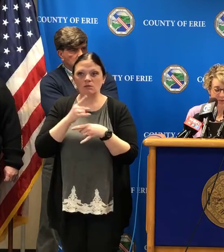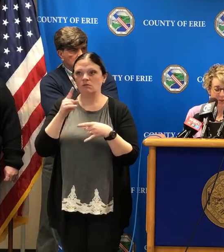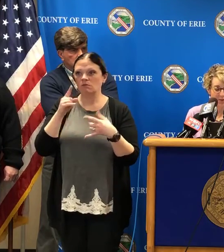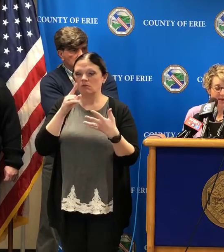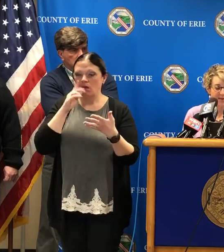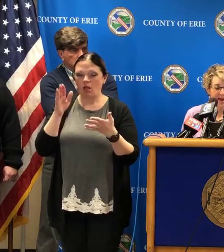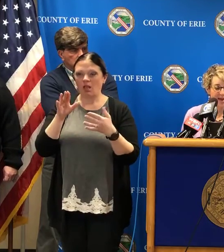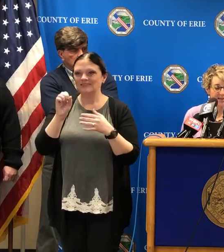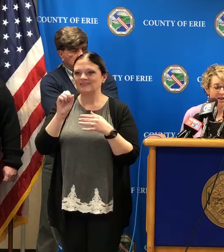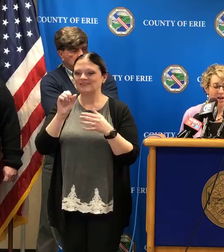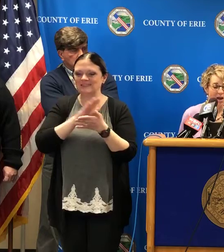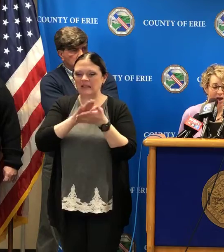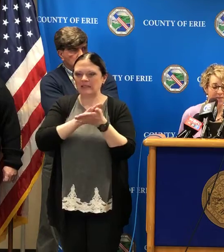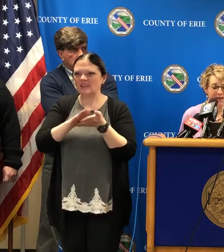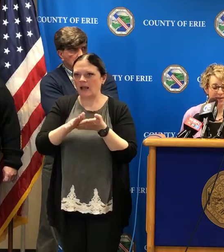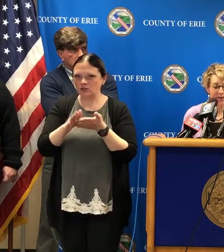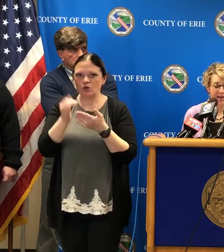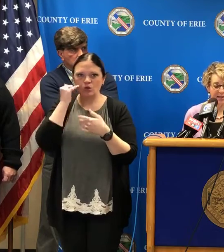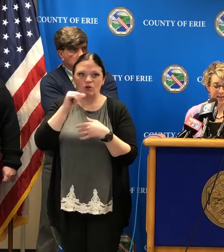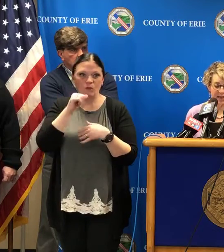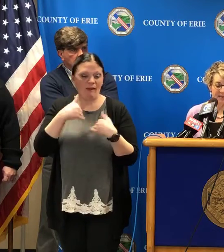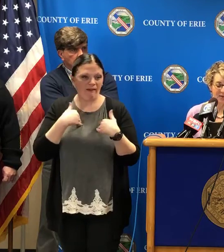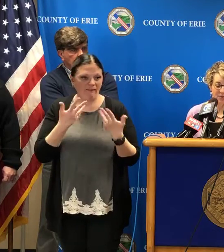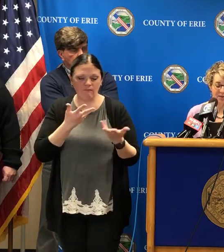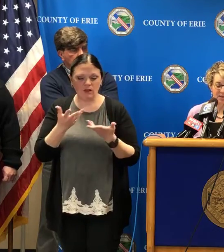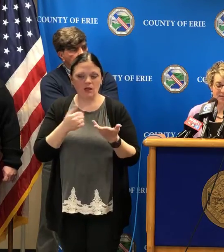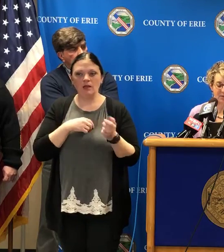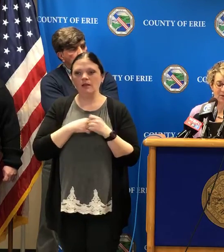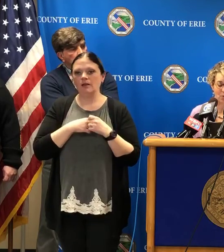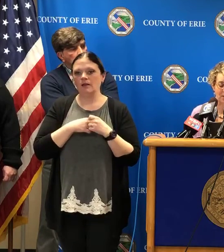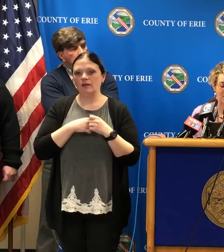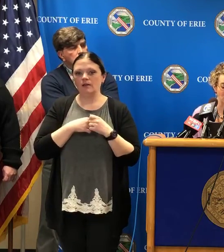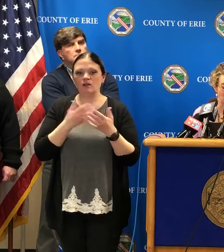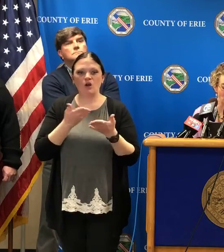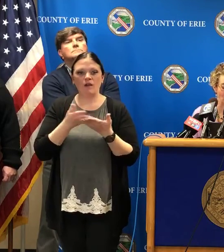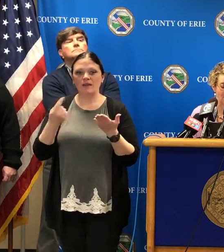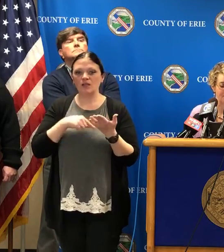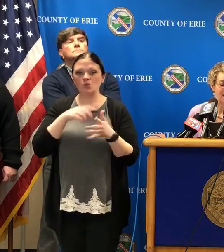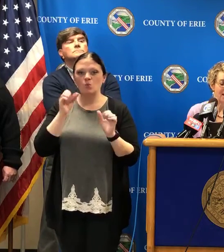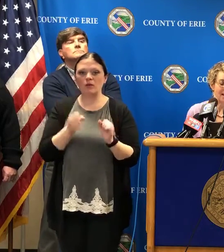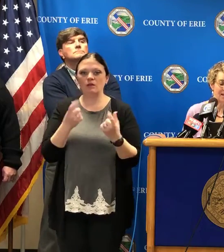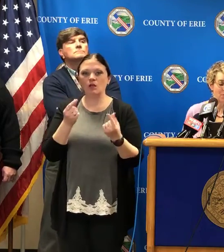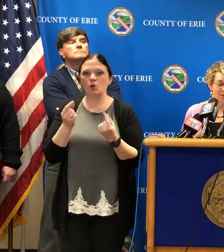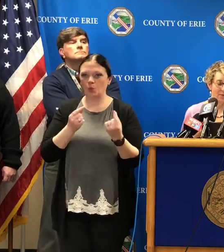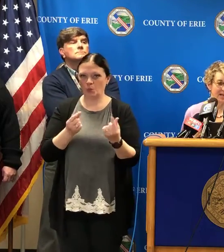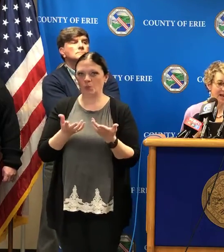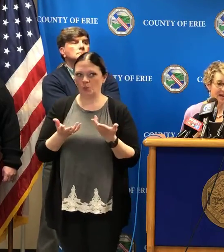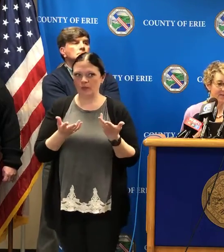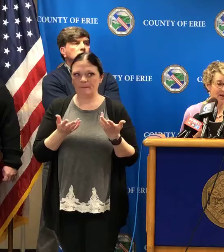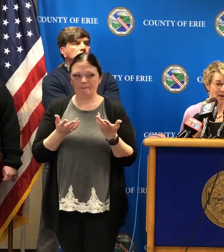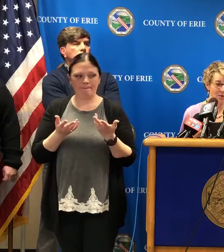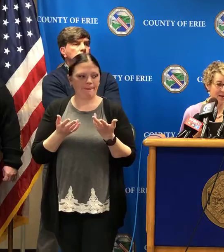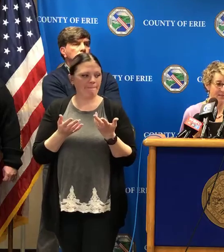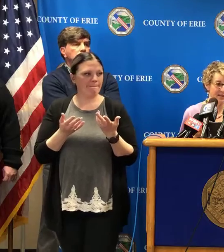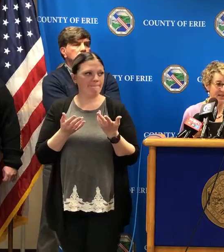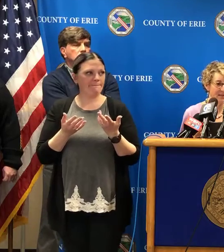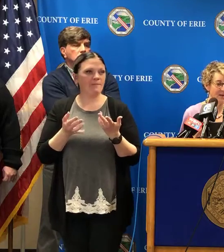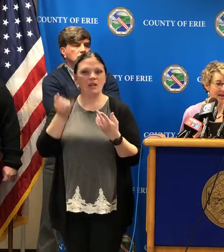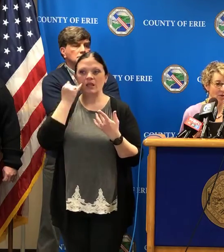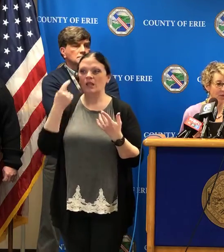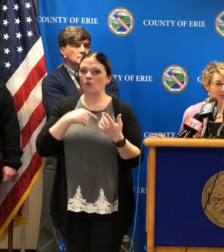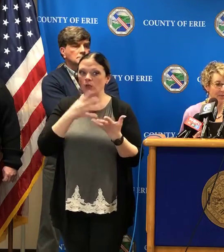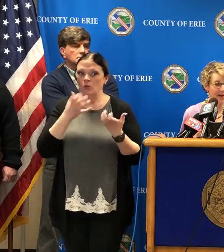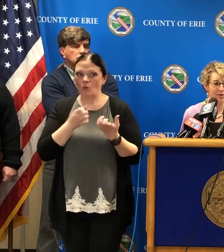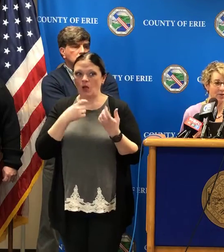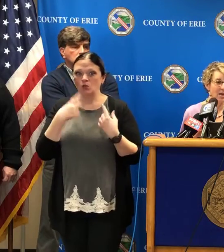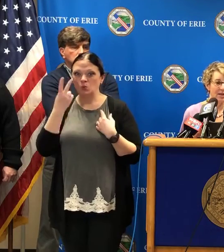sanitizers if you don't have that. And there are things that, you know, we can do, when we have, want to be seen by